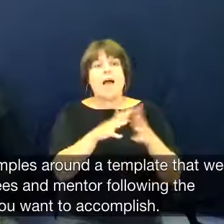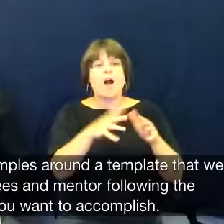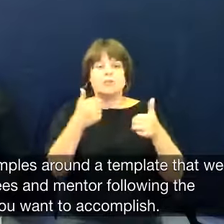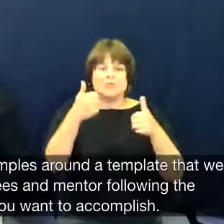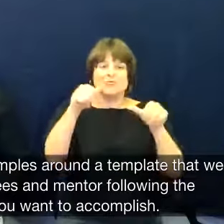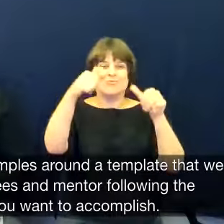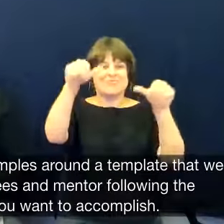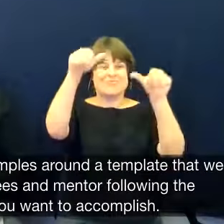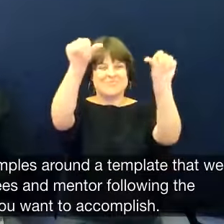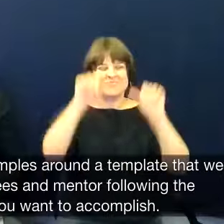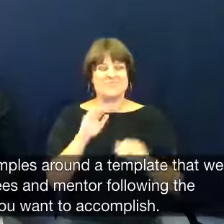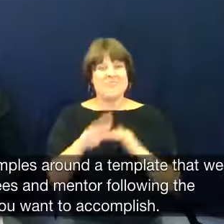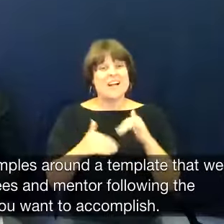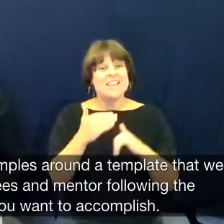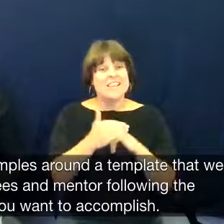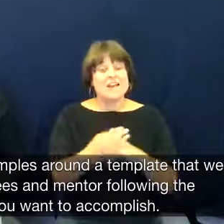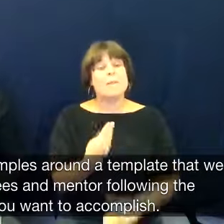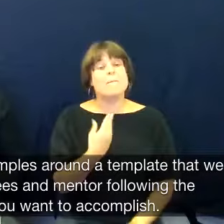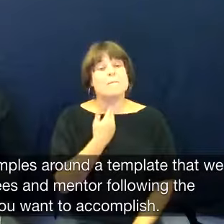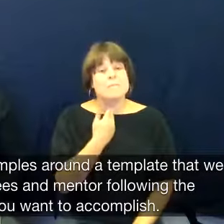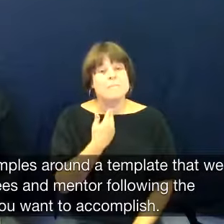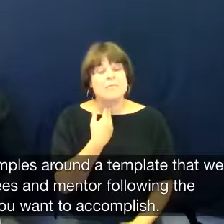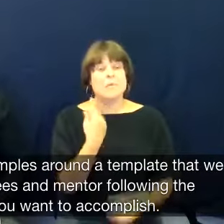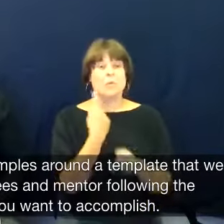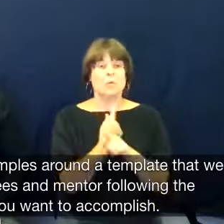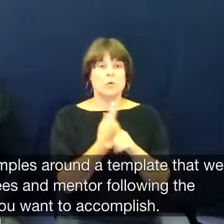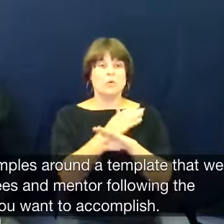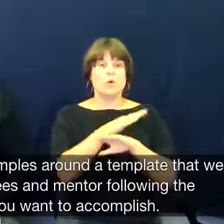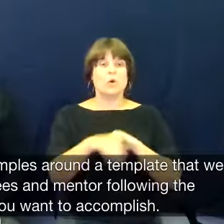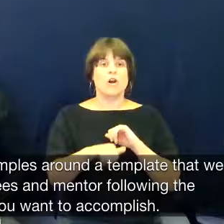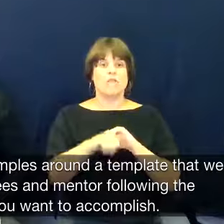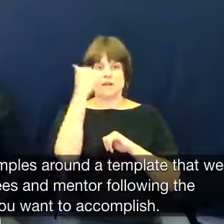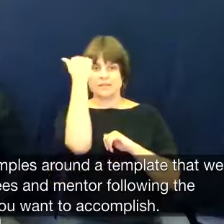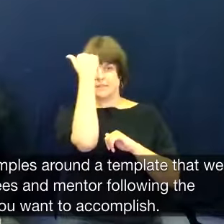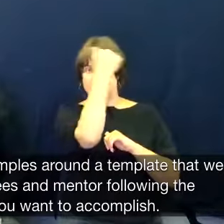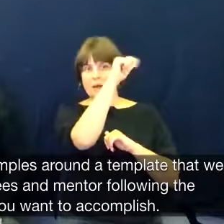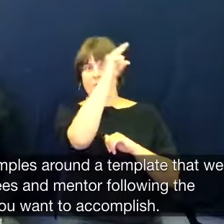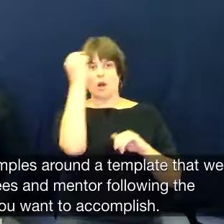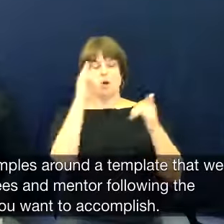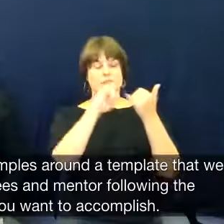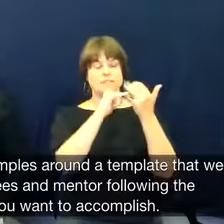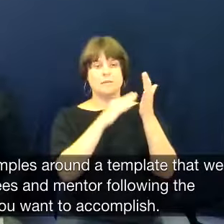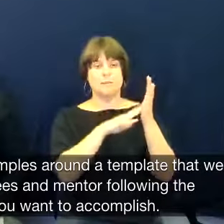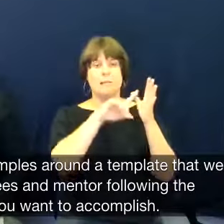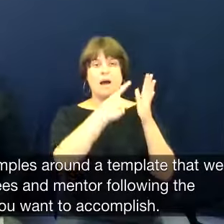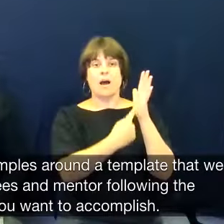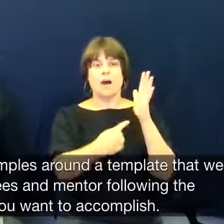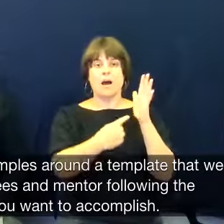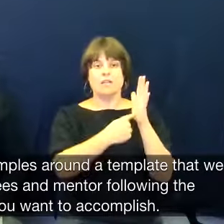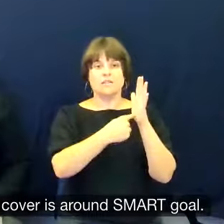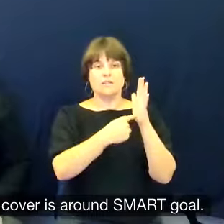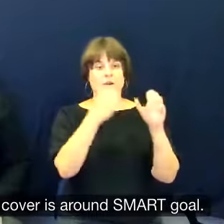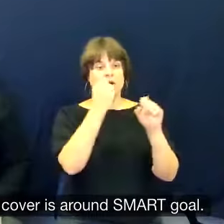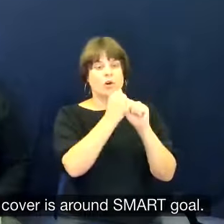And the last part Meredith will cover is around SMART goals. So Meredith will talk about